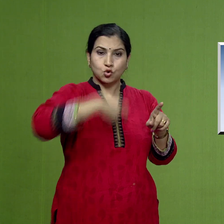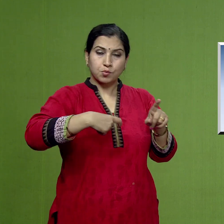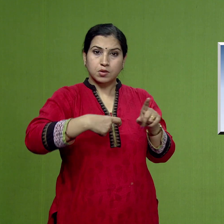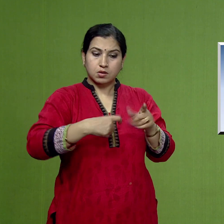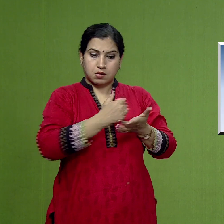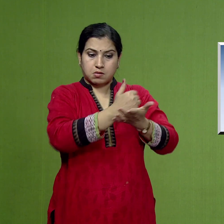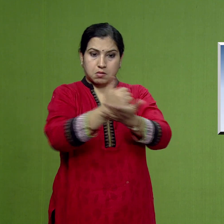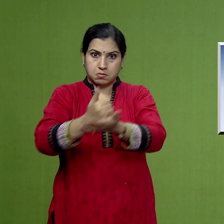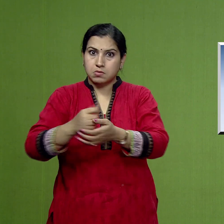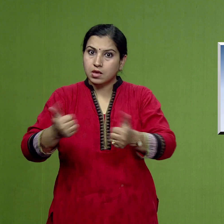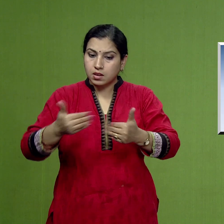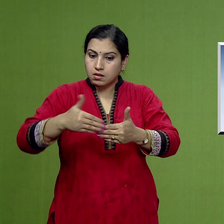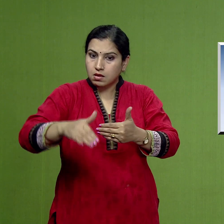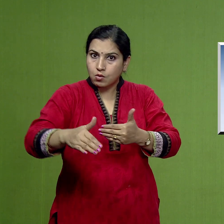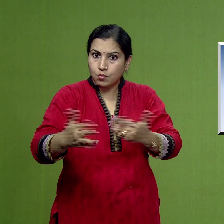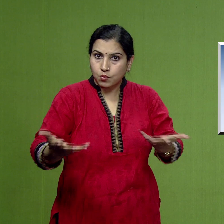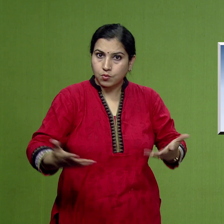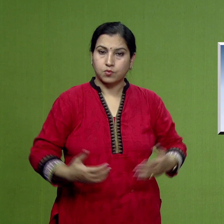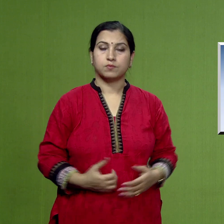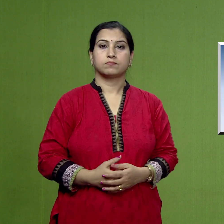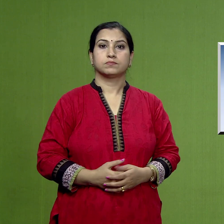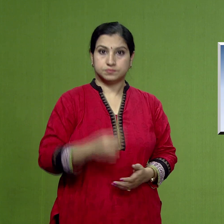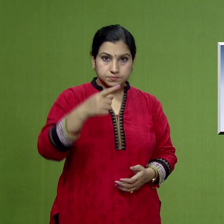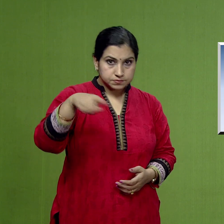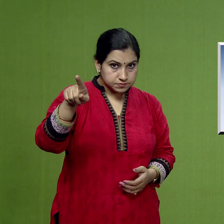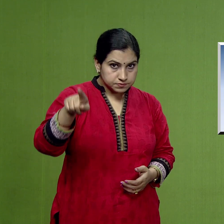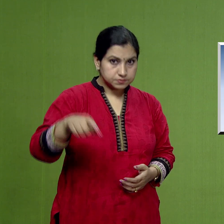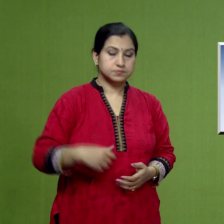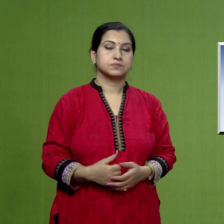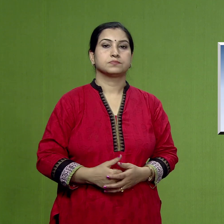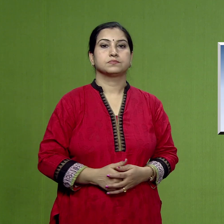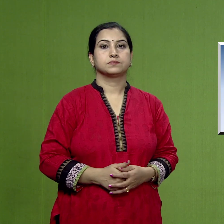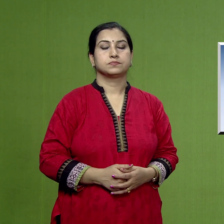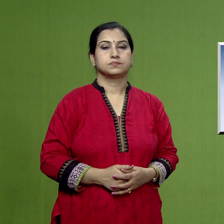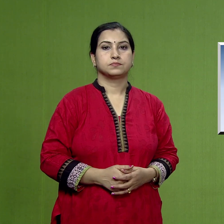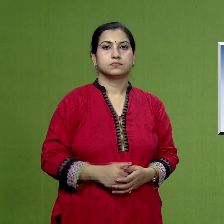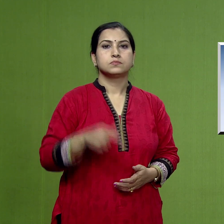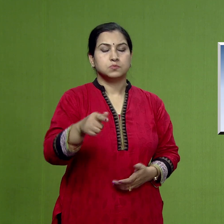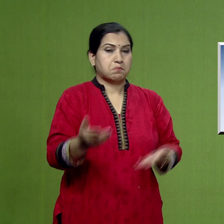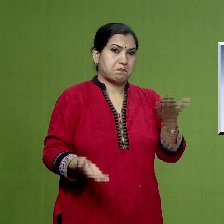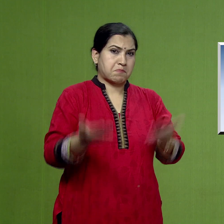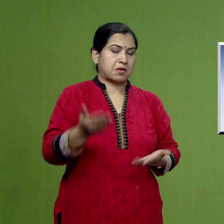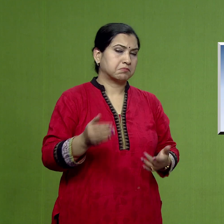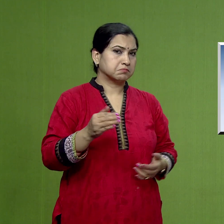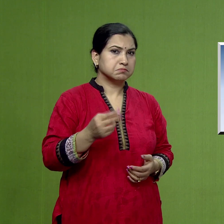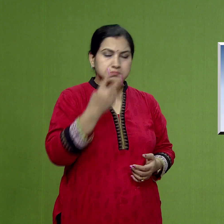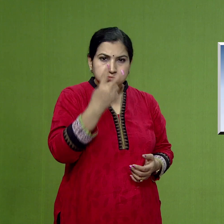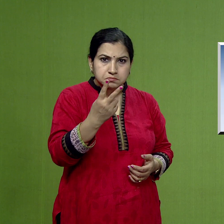Right? You may infer from the